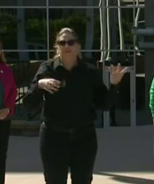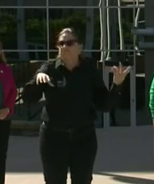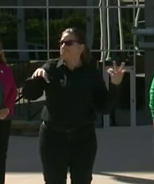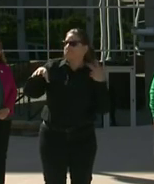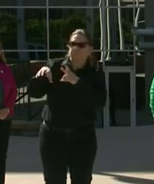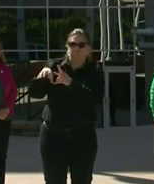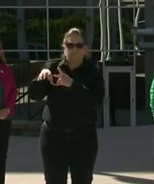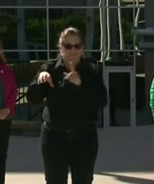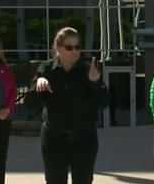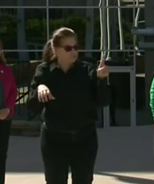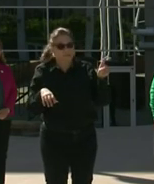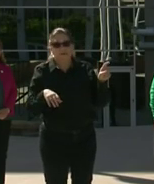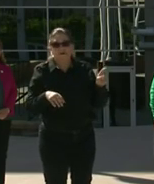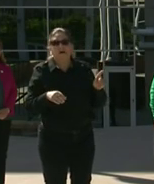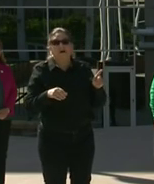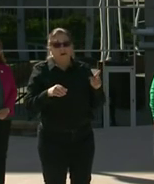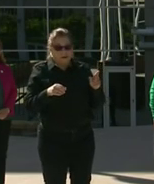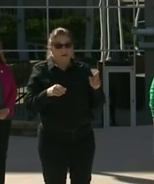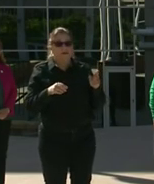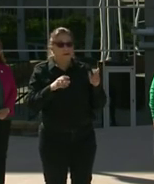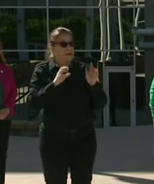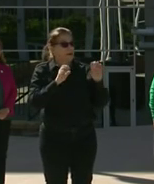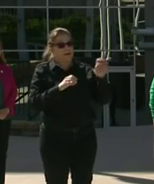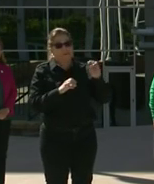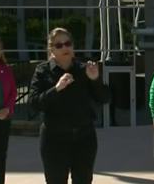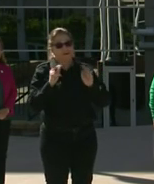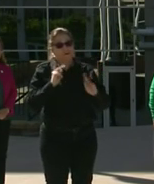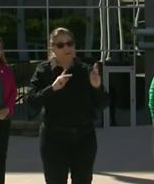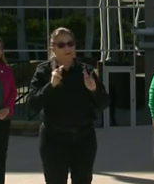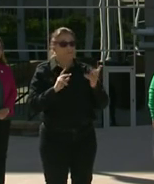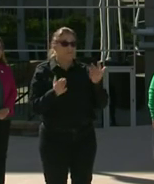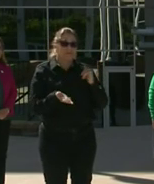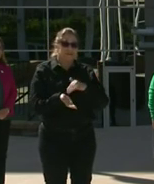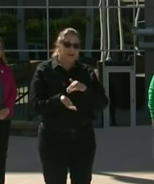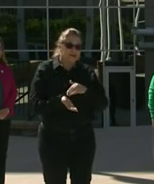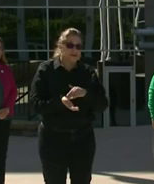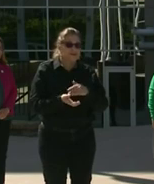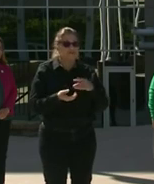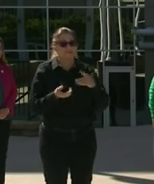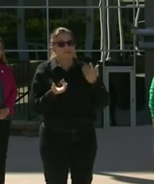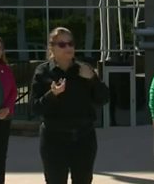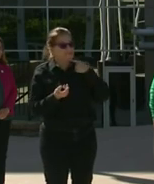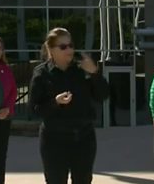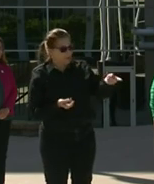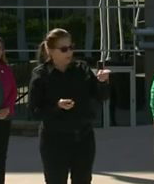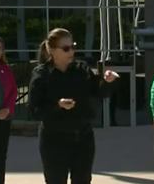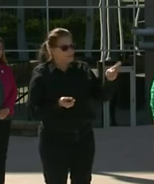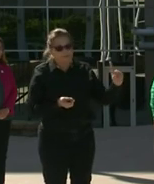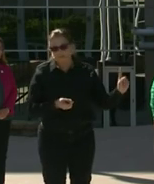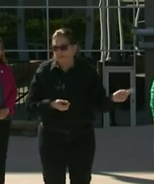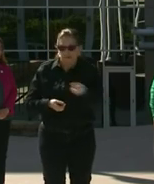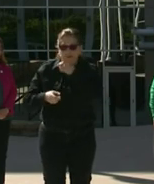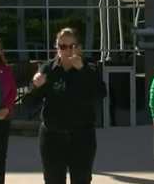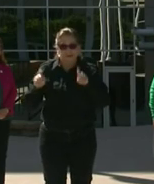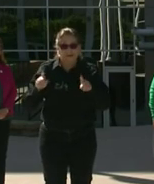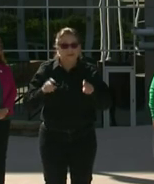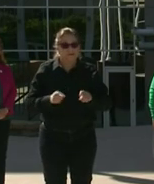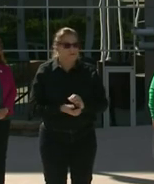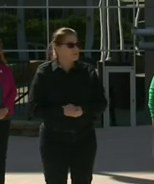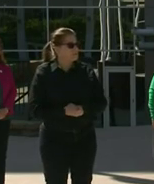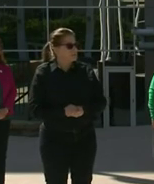provider. Yes. For the DC jail, how is social distancing being encouraged or enforced